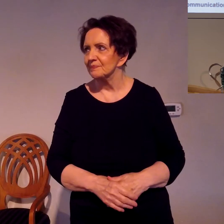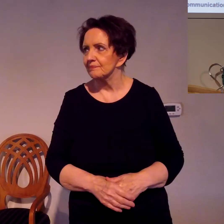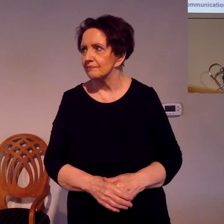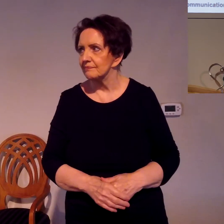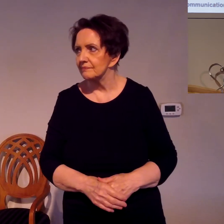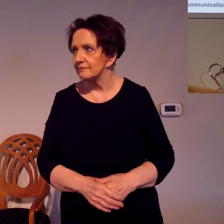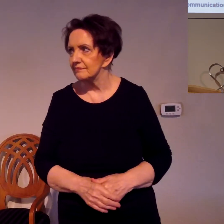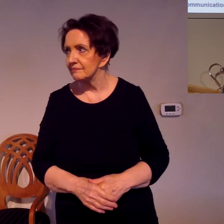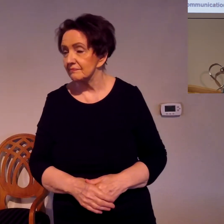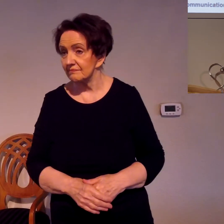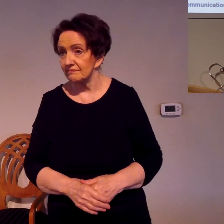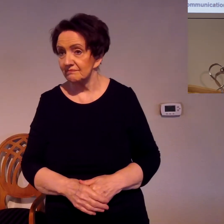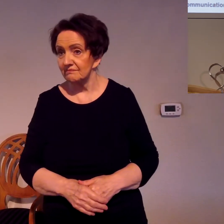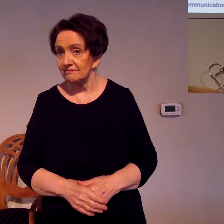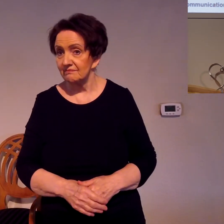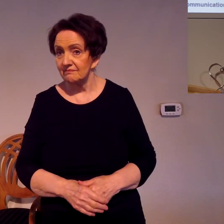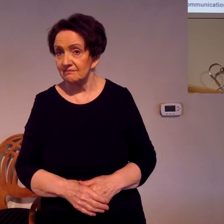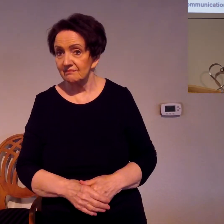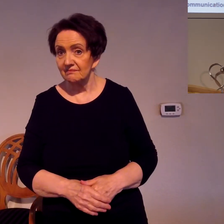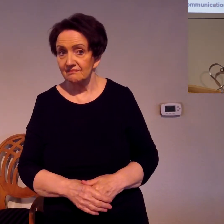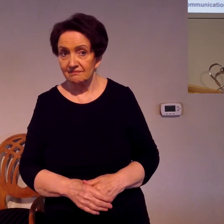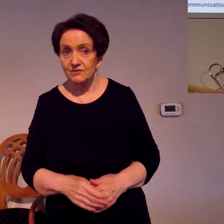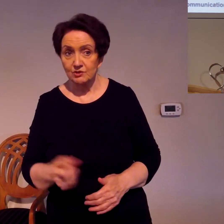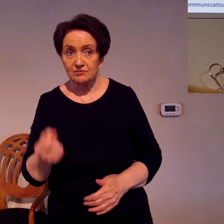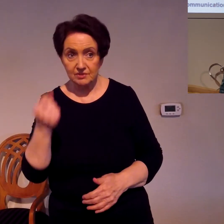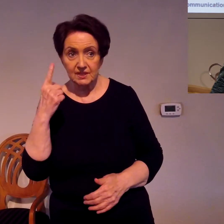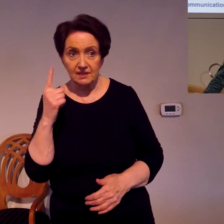any wonder that we miscommunicate?